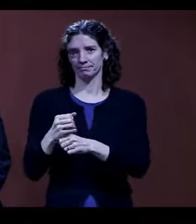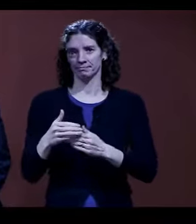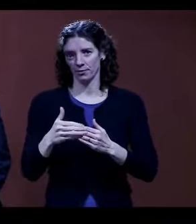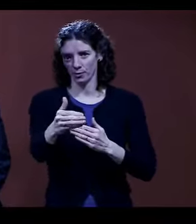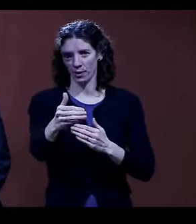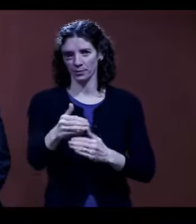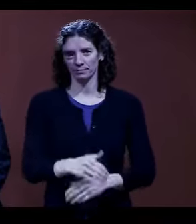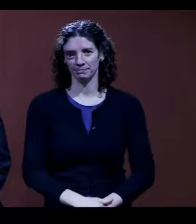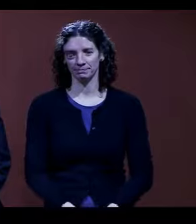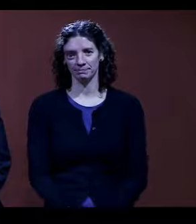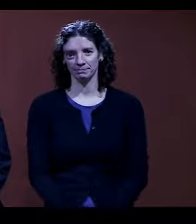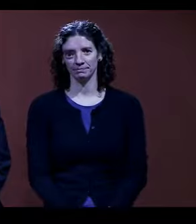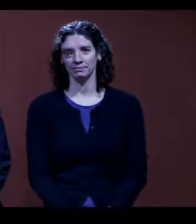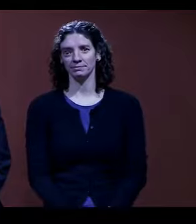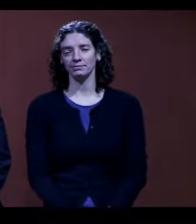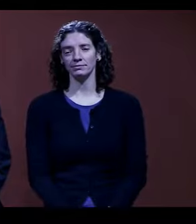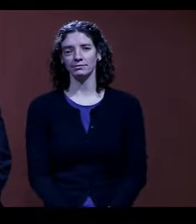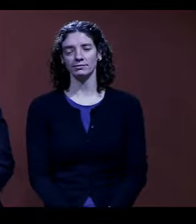throughout.